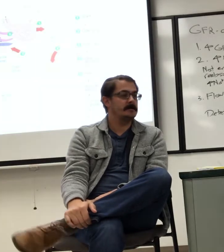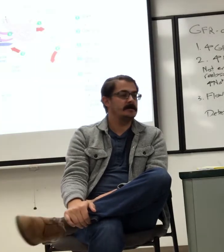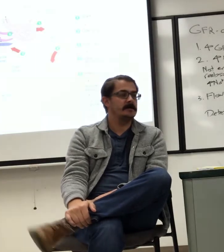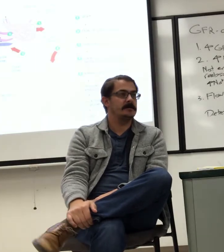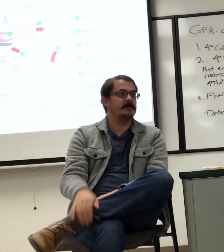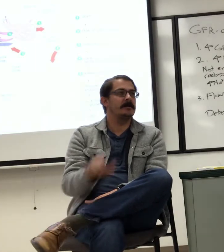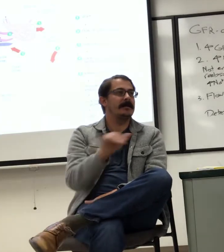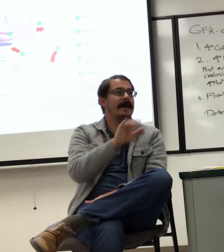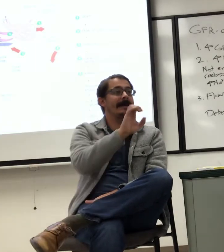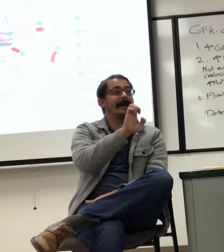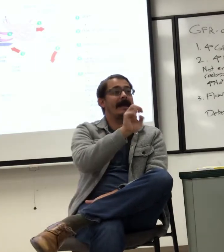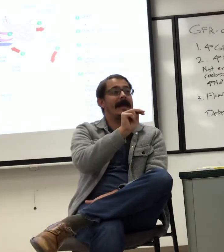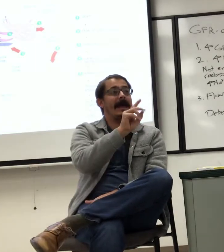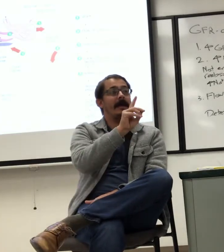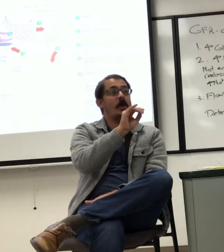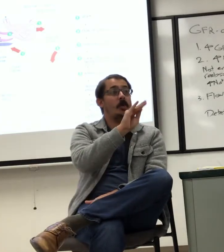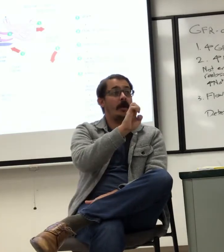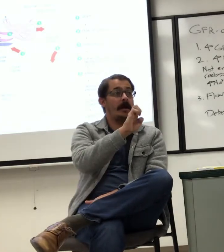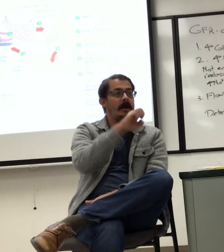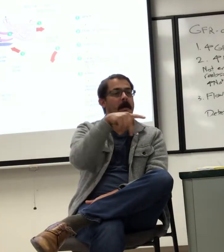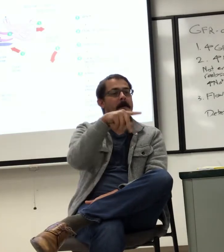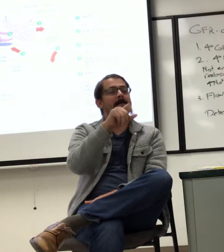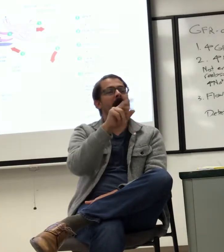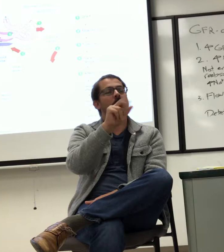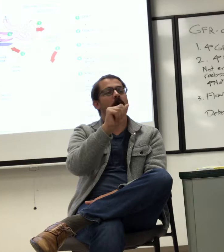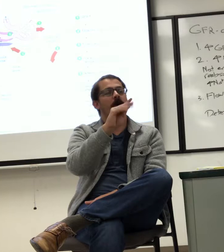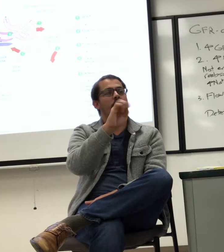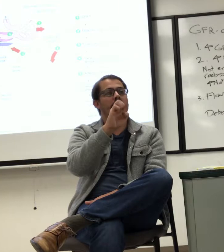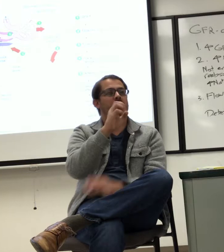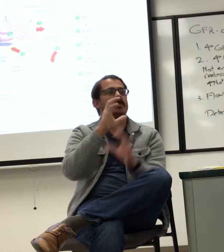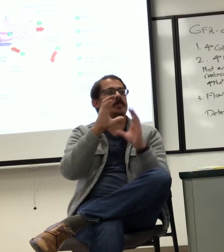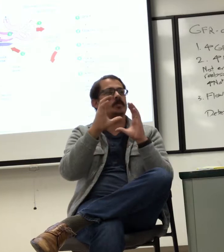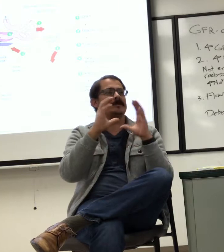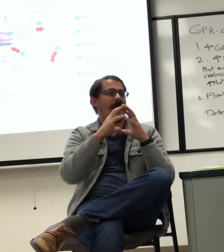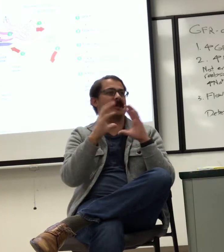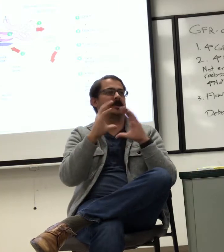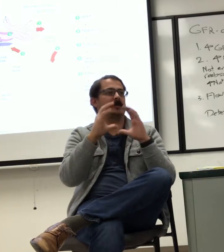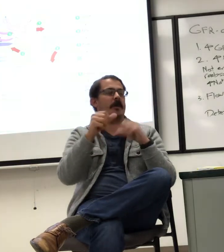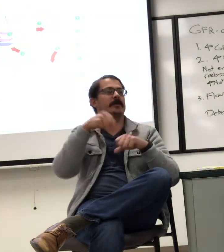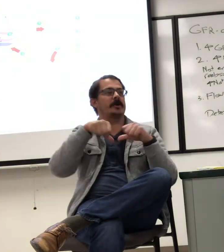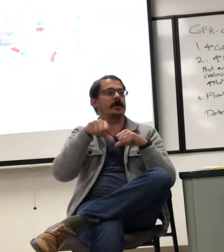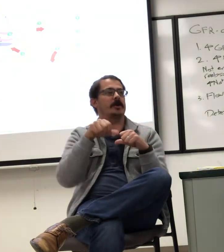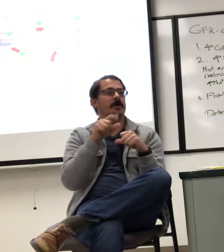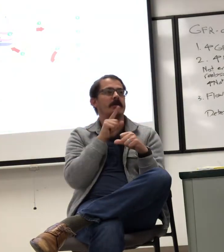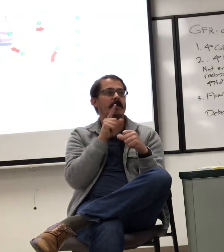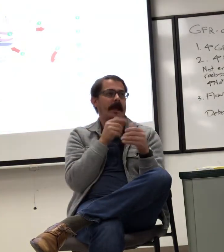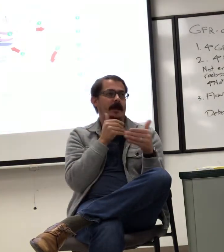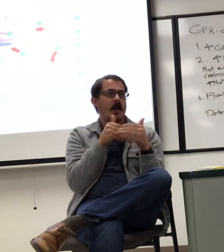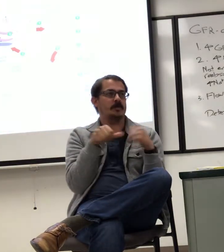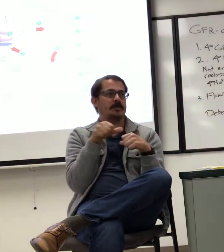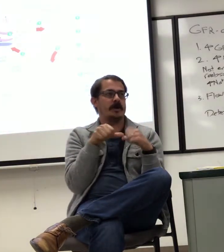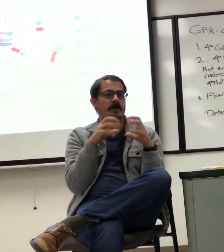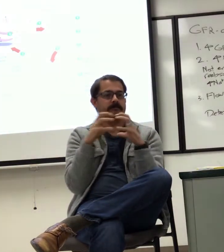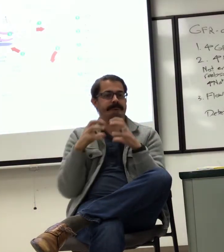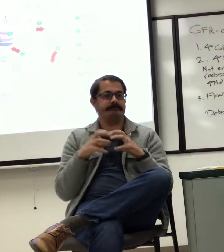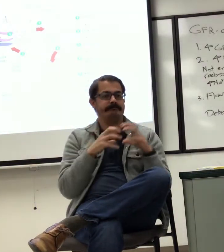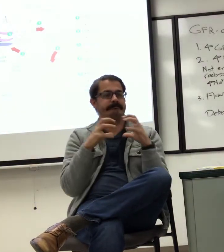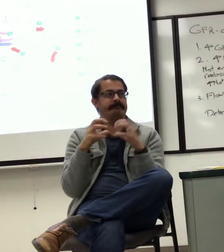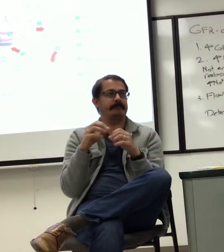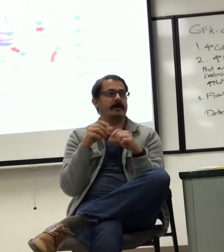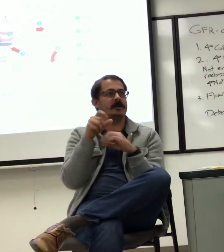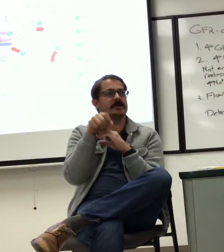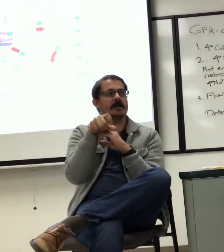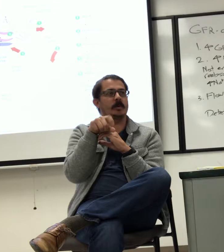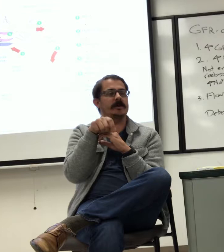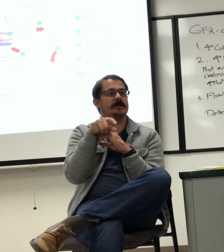Like endocrine, paracrine is when cells communicate with each other. They're in very close proximity. There's a